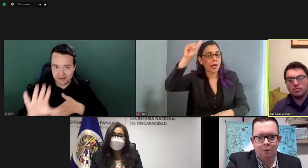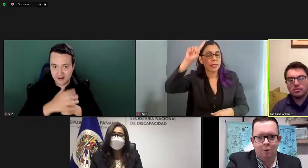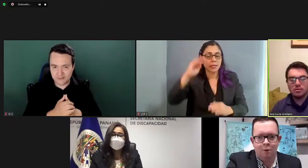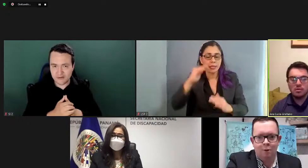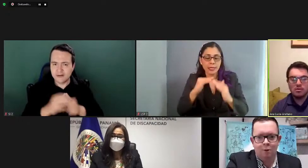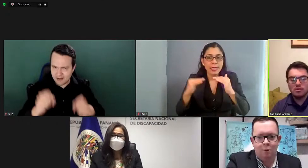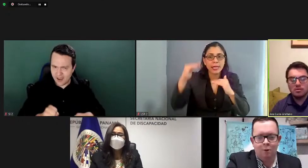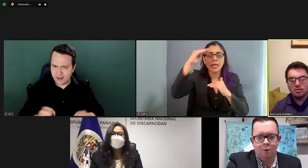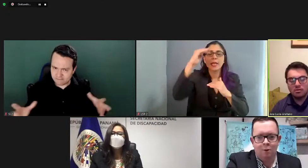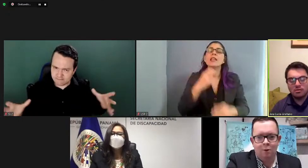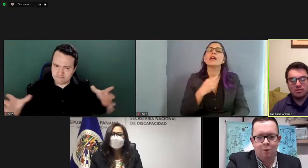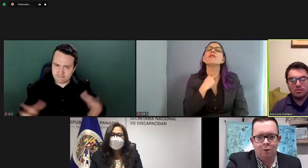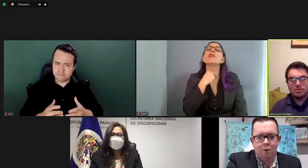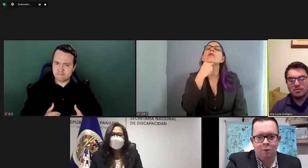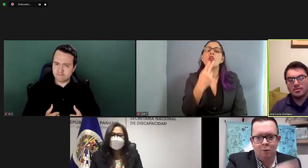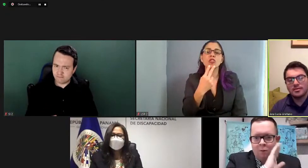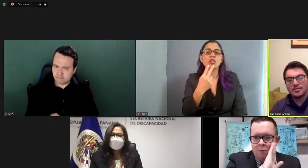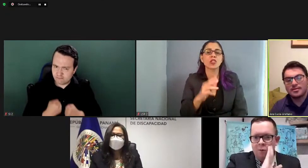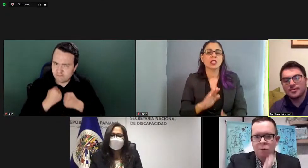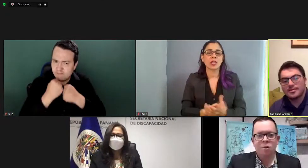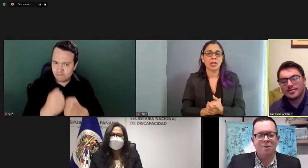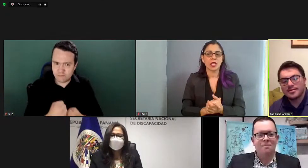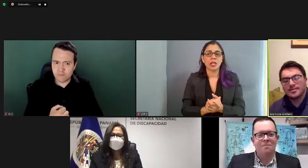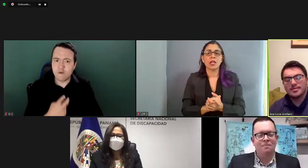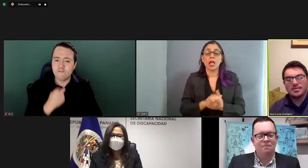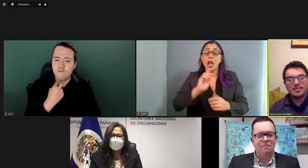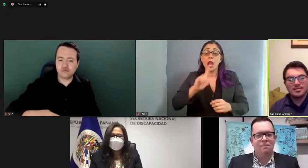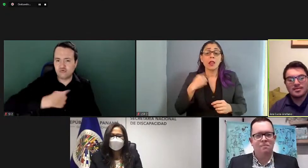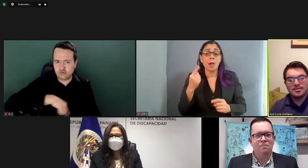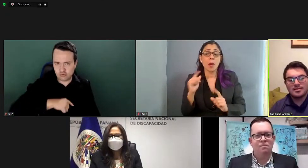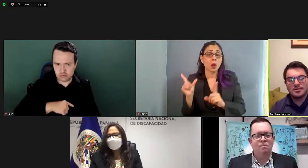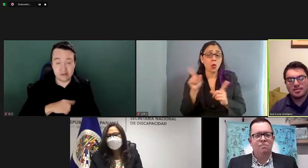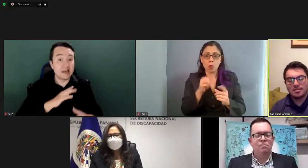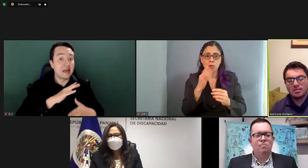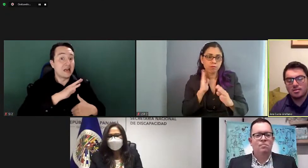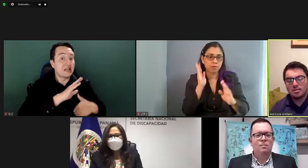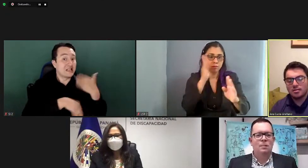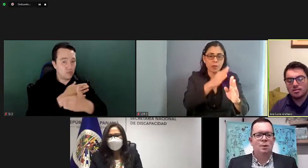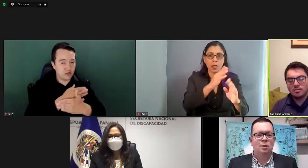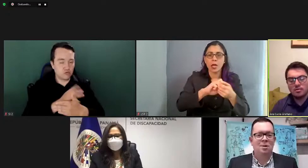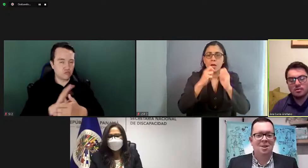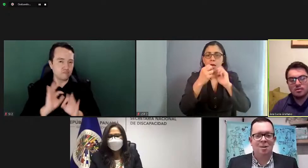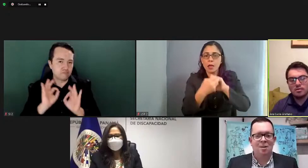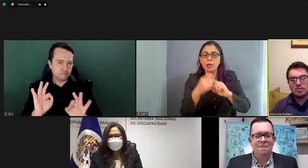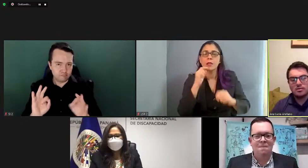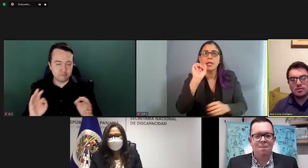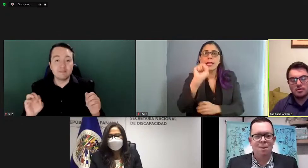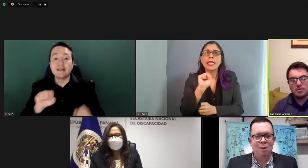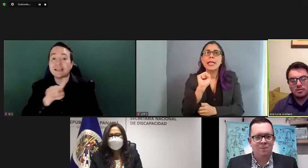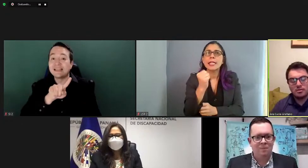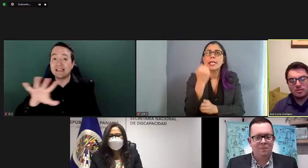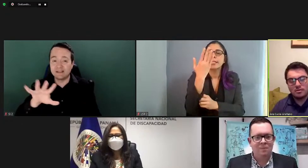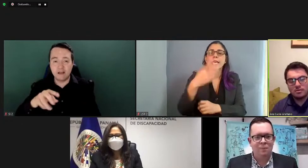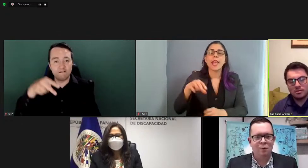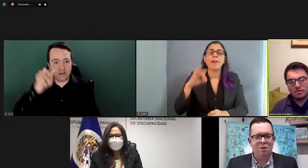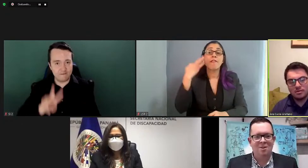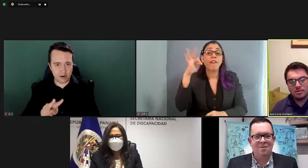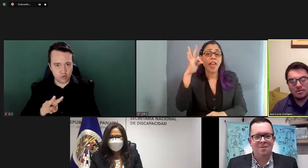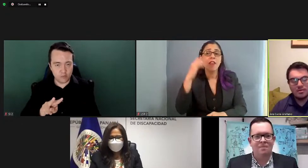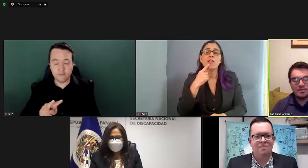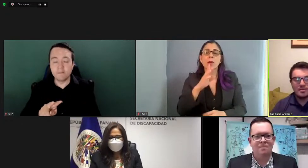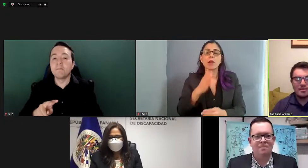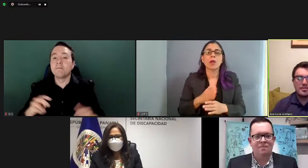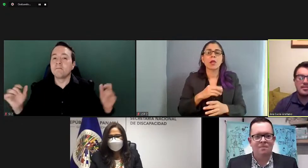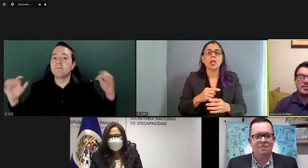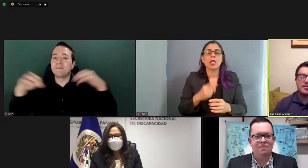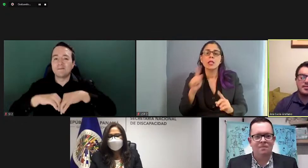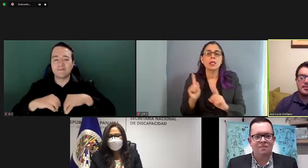with the youth of latin america to raise our voices and then we will go into the forum of the civil society which will take place on february